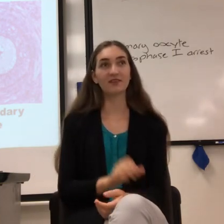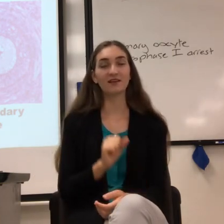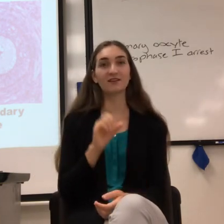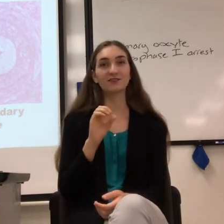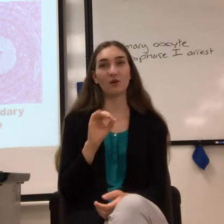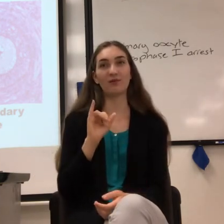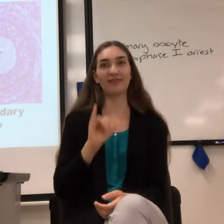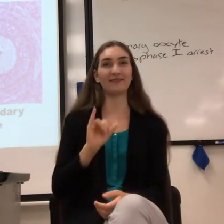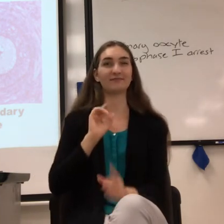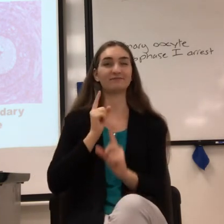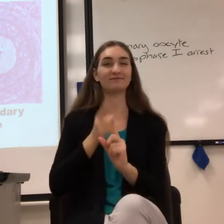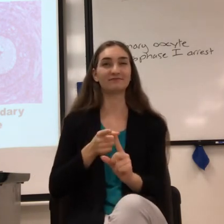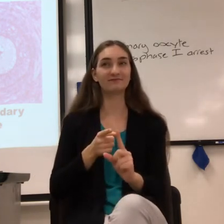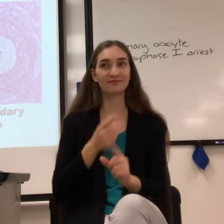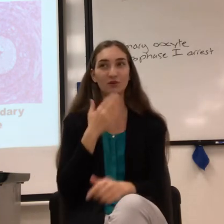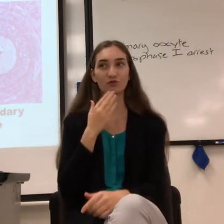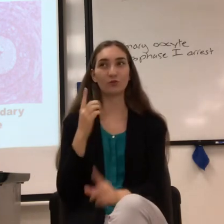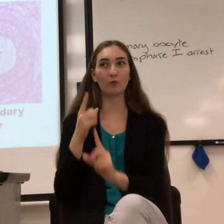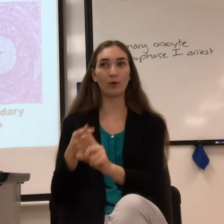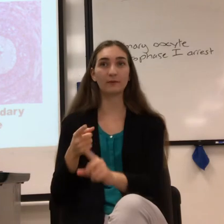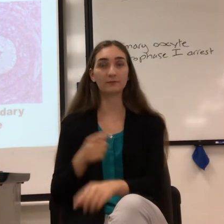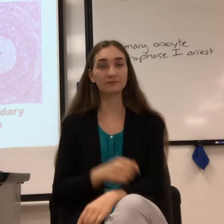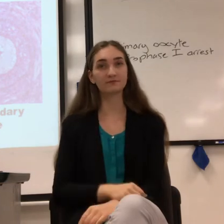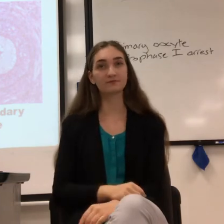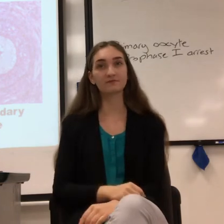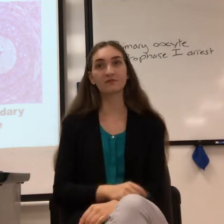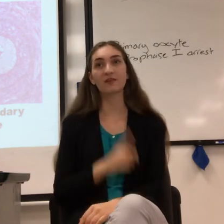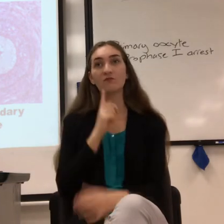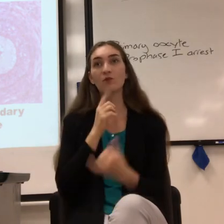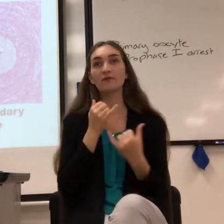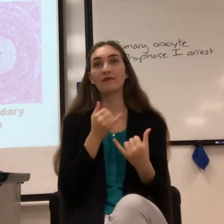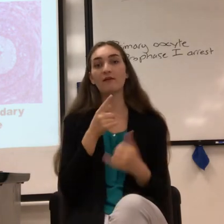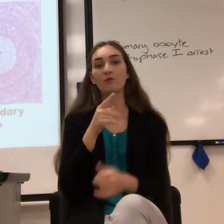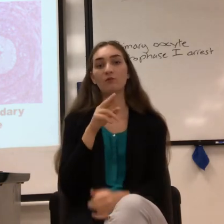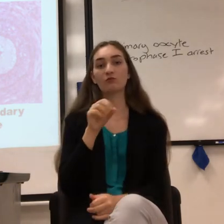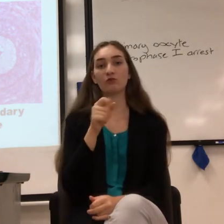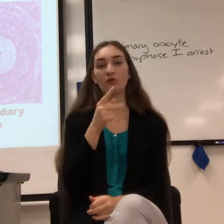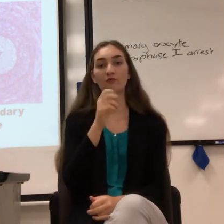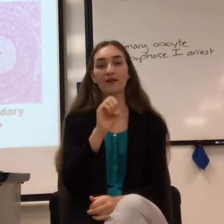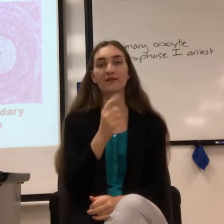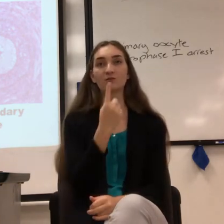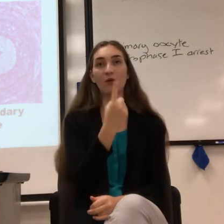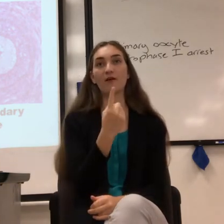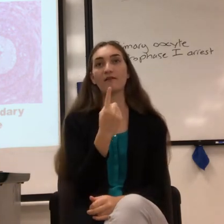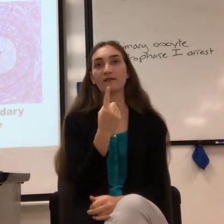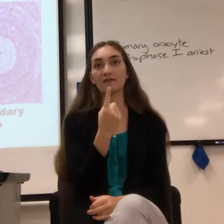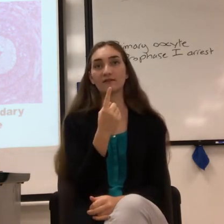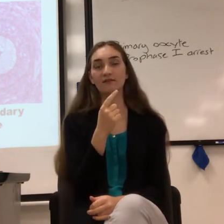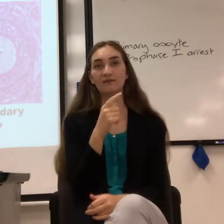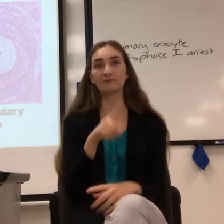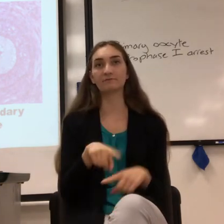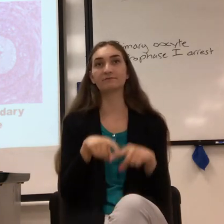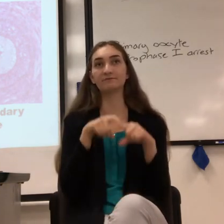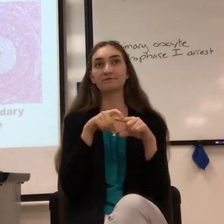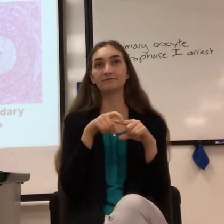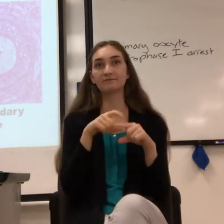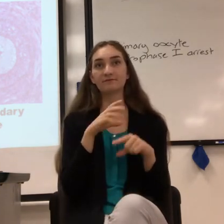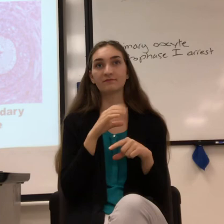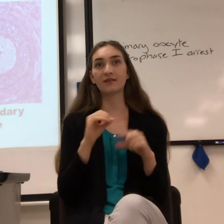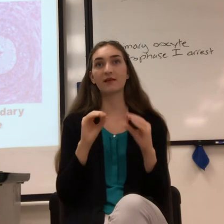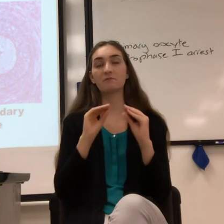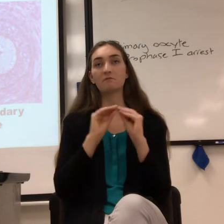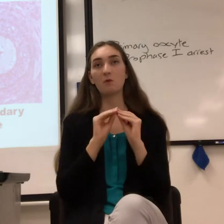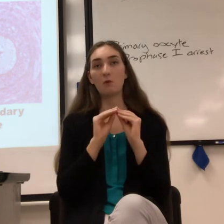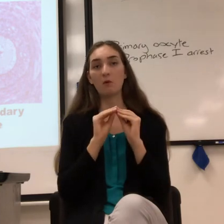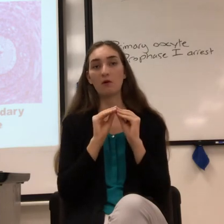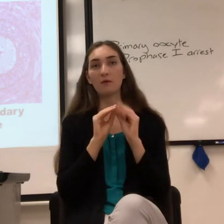So that's where we're going. Good point. So for now, we're just going to prophase one arrest. And, there's more maturity that happens. FSH